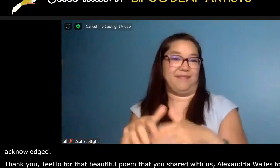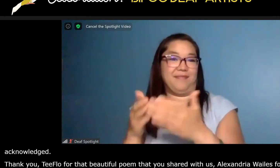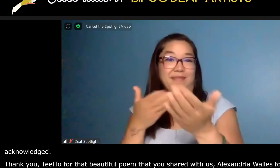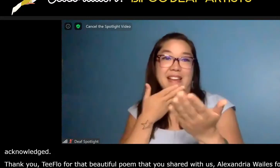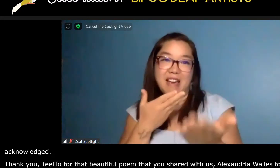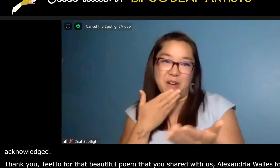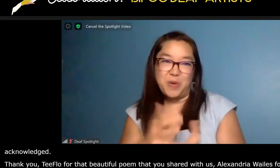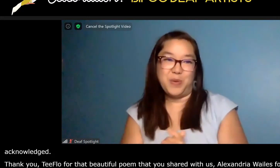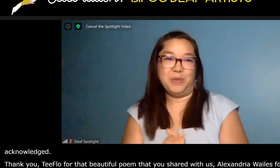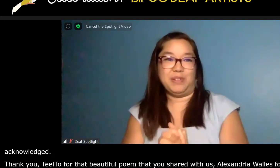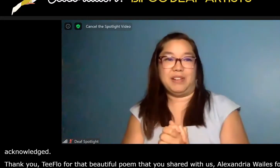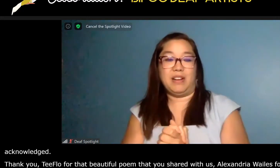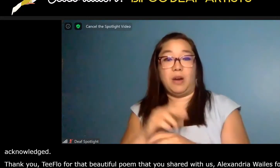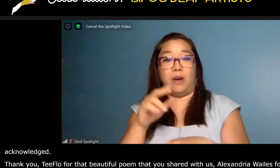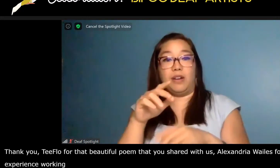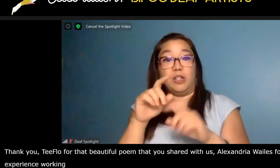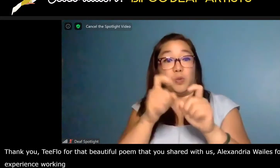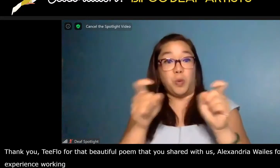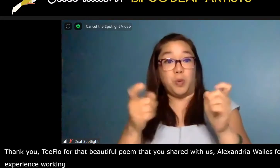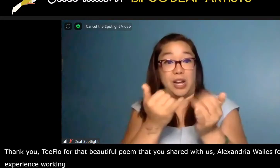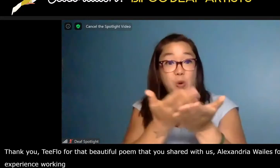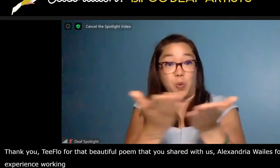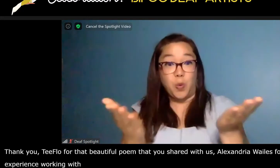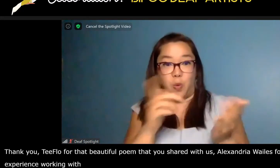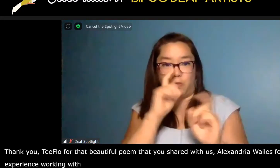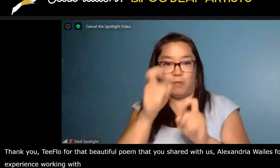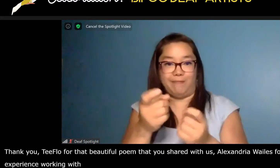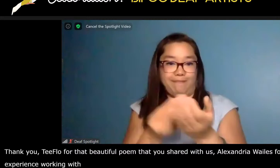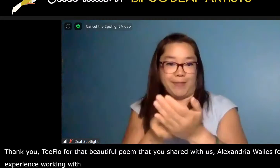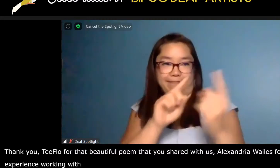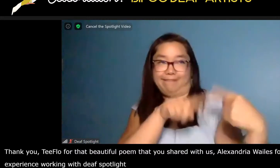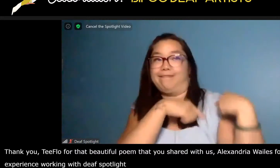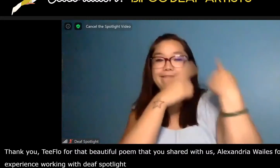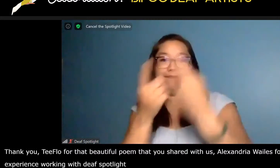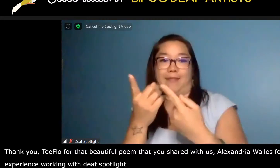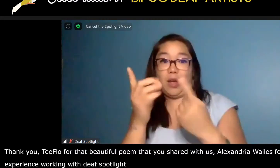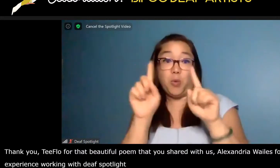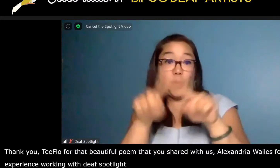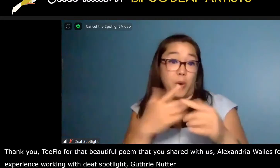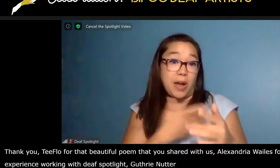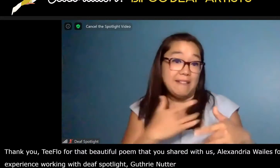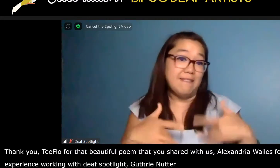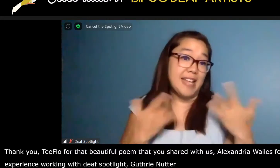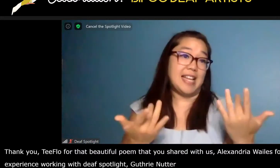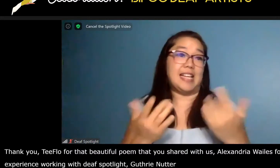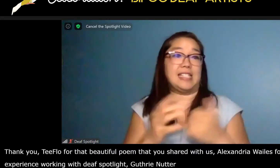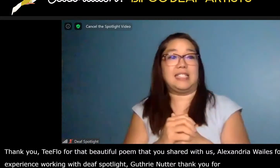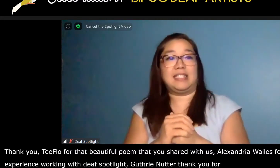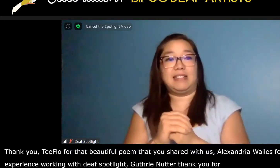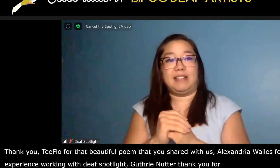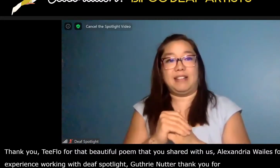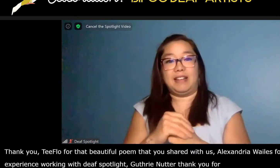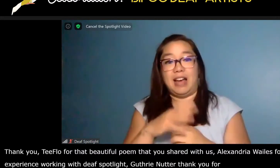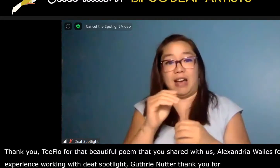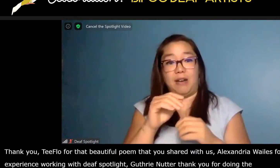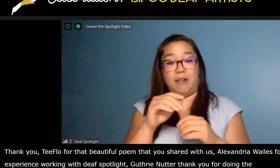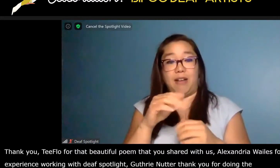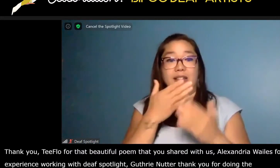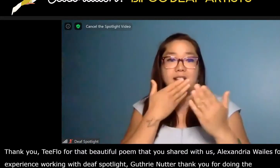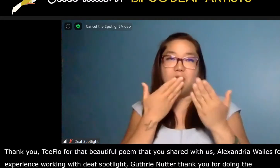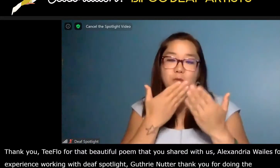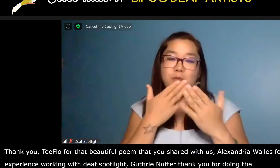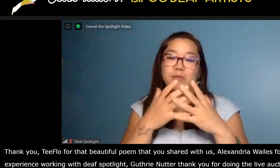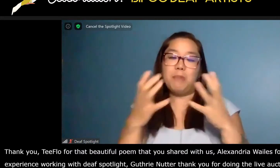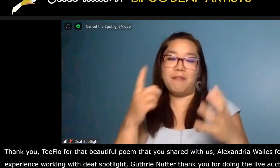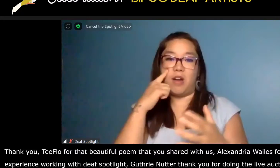Guthrie Nutter, thank you for doing the live auction as well as the call to action. Donors like you who've been donating for years